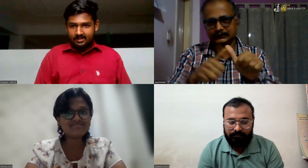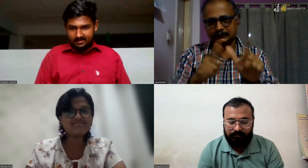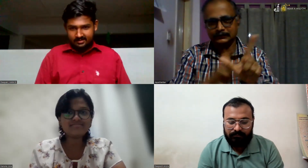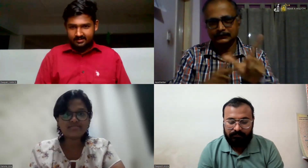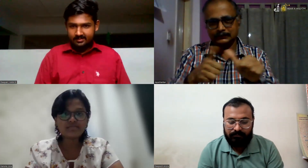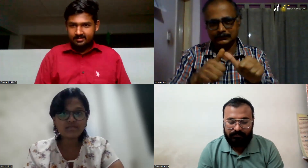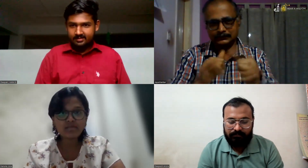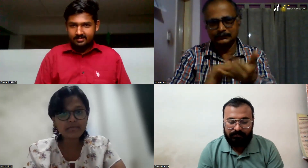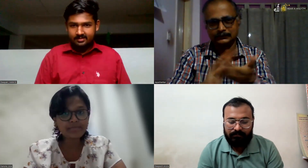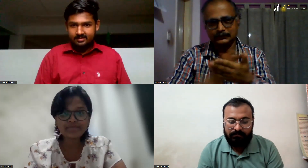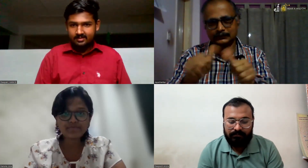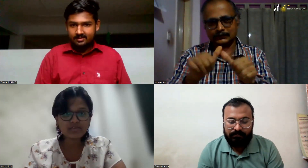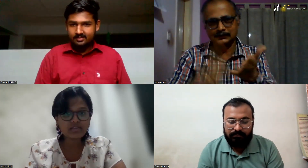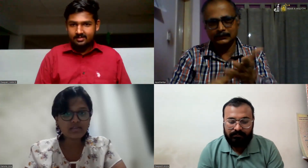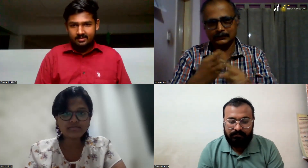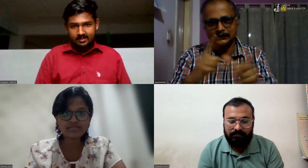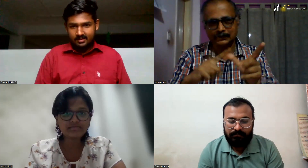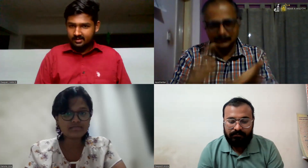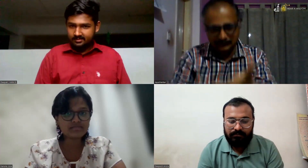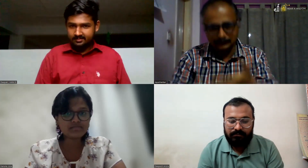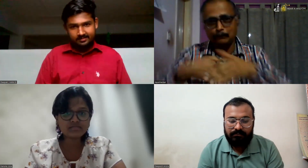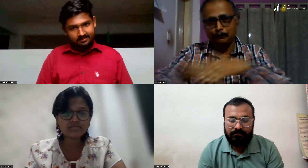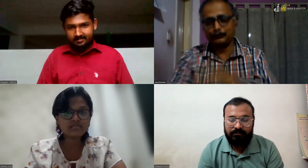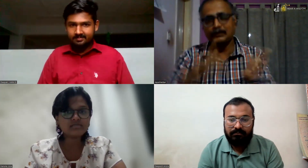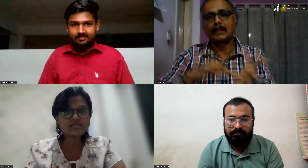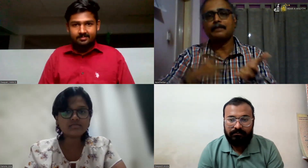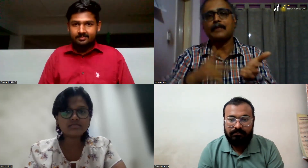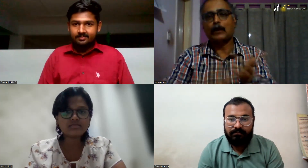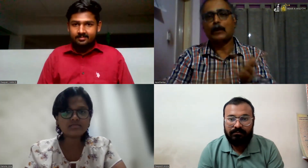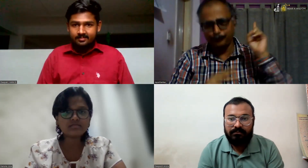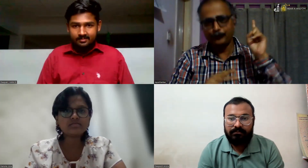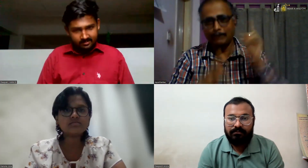happened, no, Deepak. So I was saying that my name is Jayashankar,